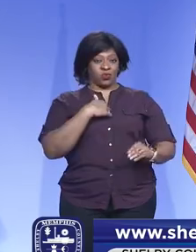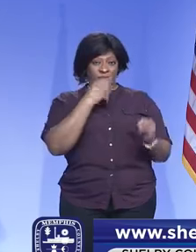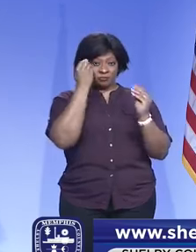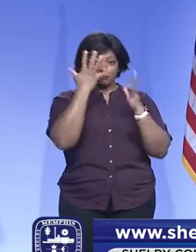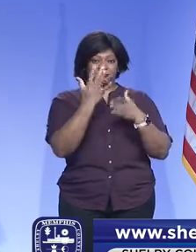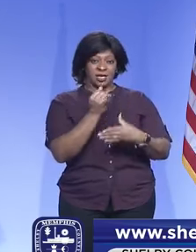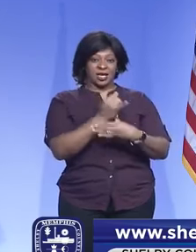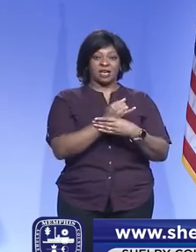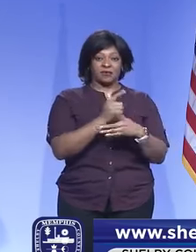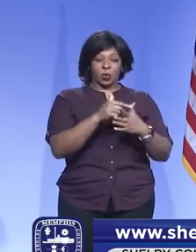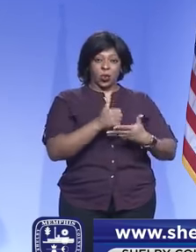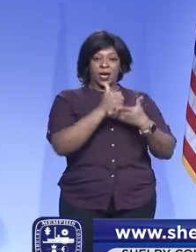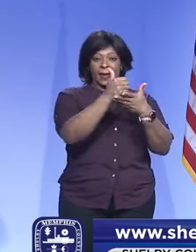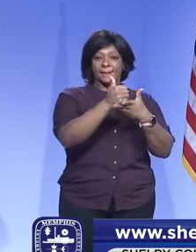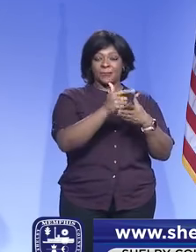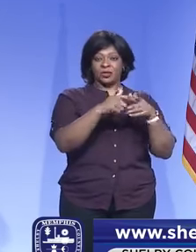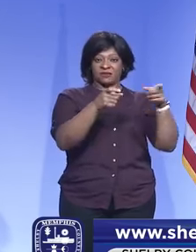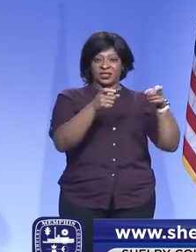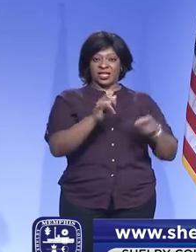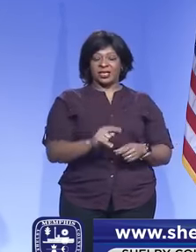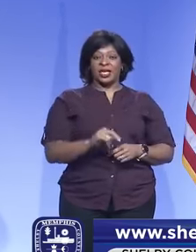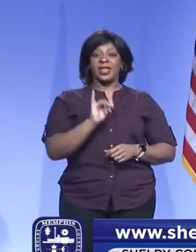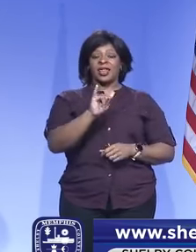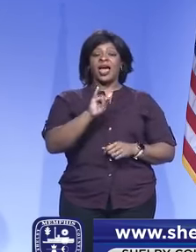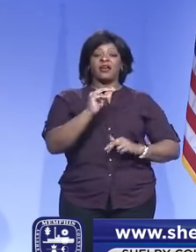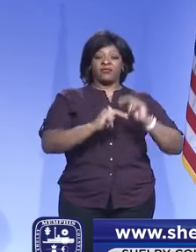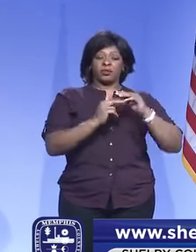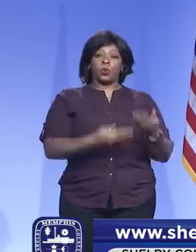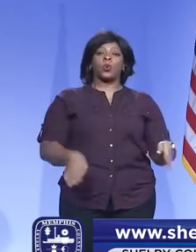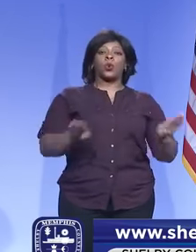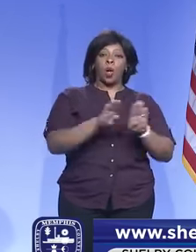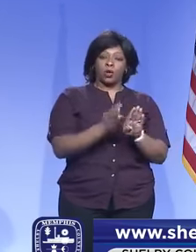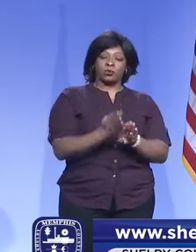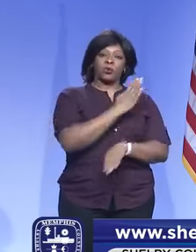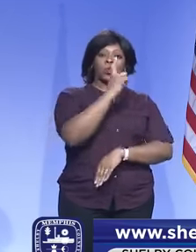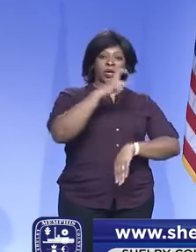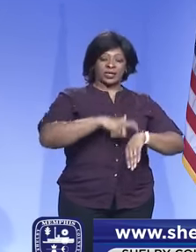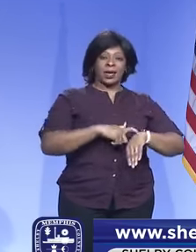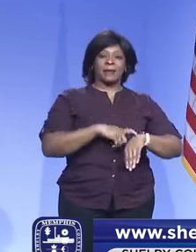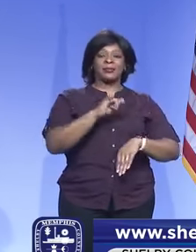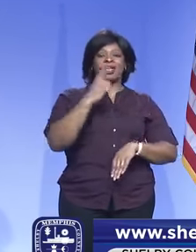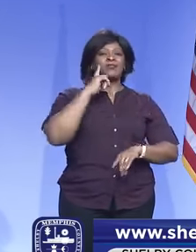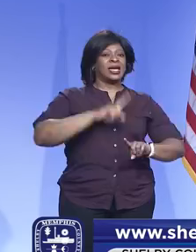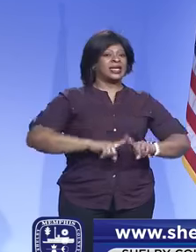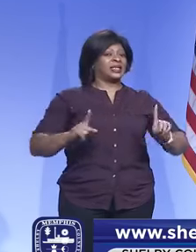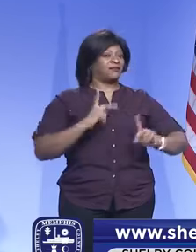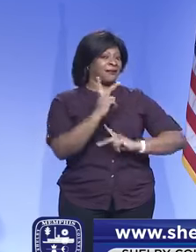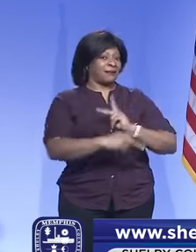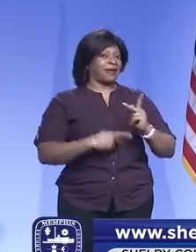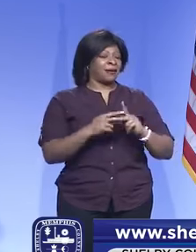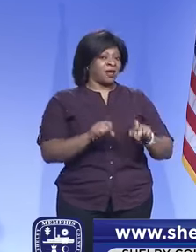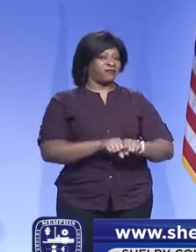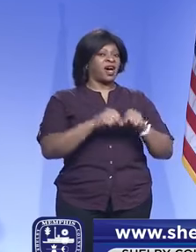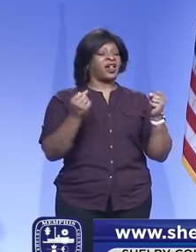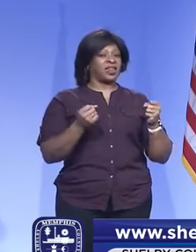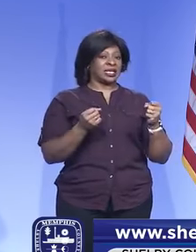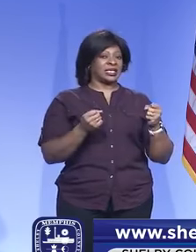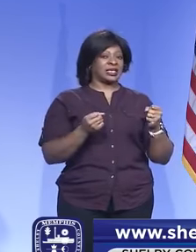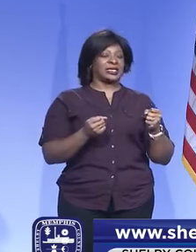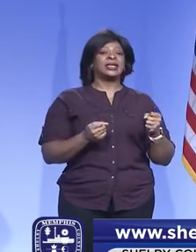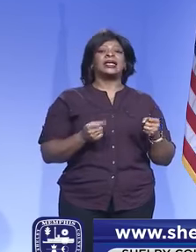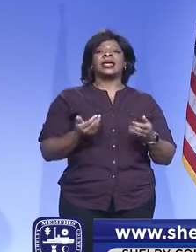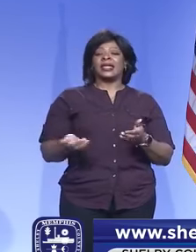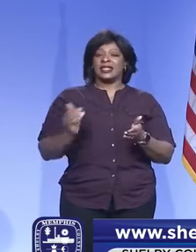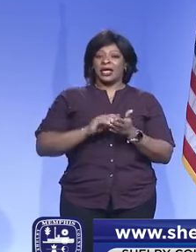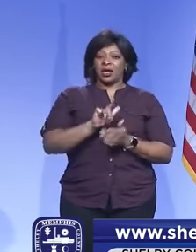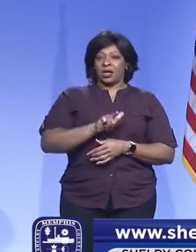time. So I do know that that facility has been closed once previously, but that was for a different type of violation. And then again,